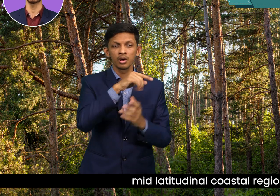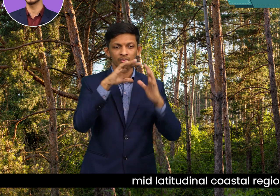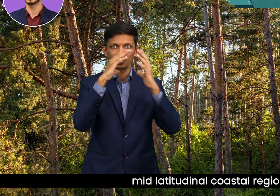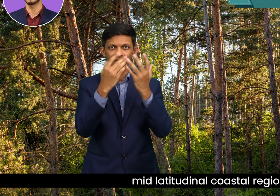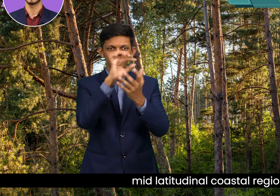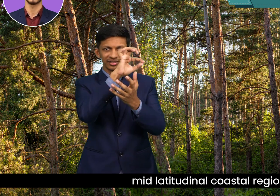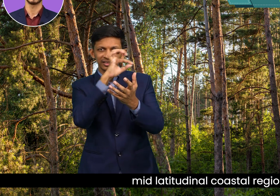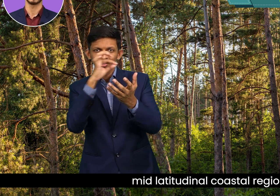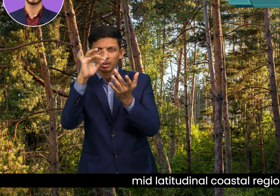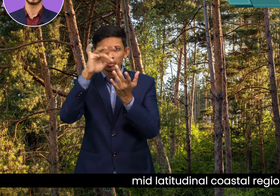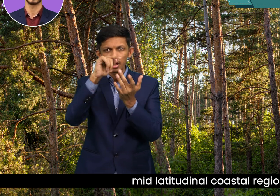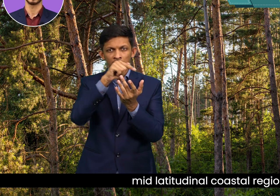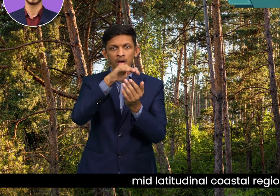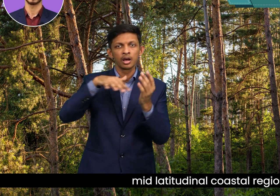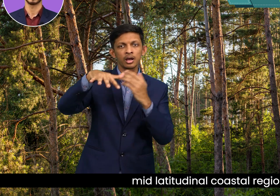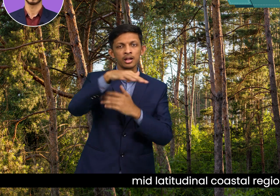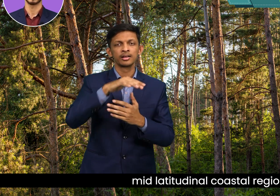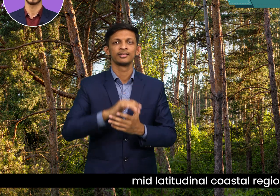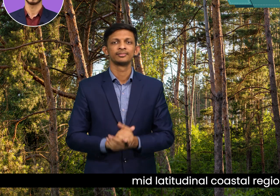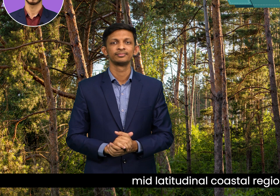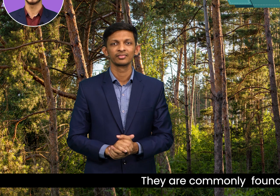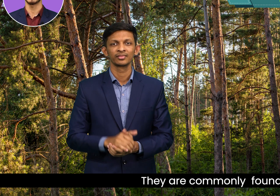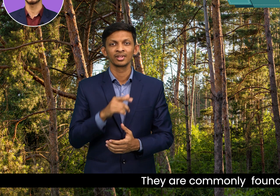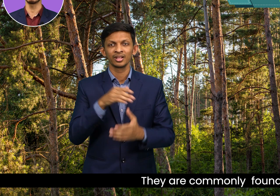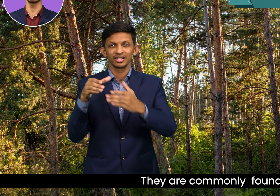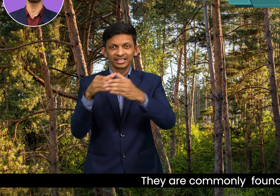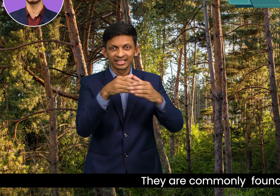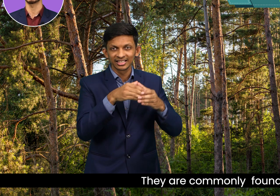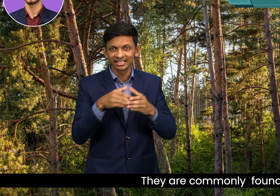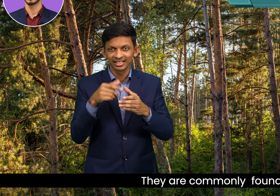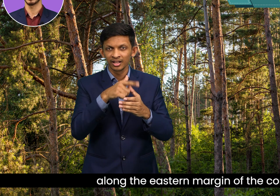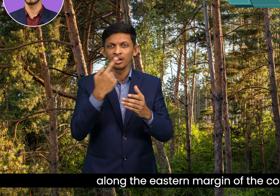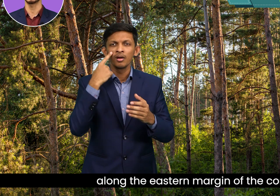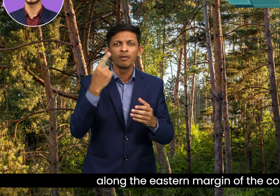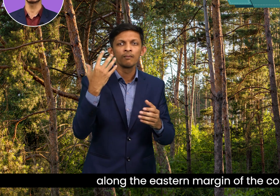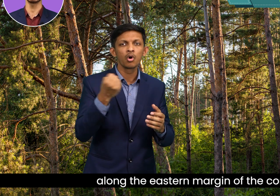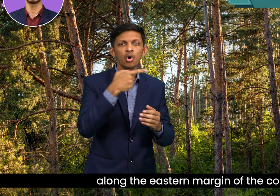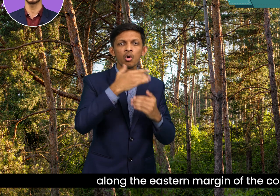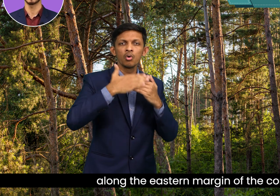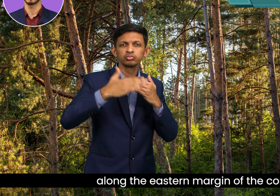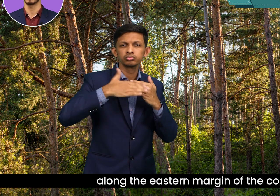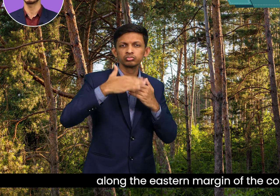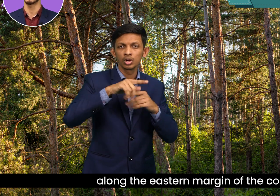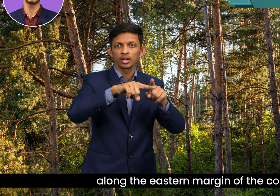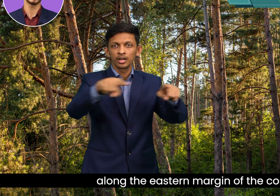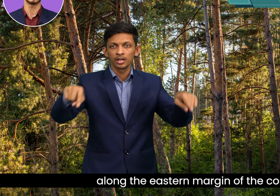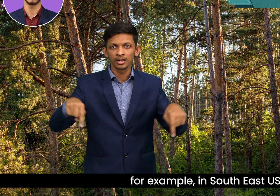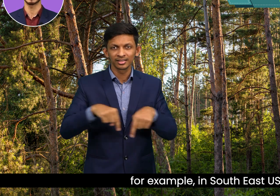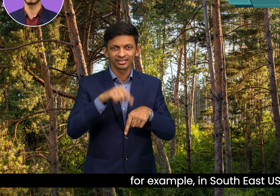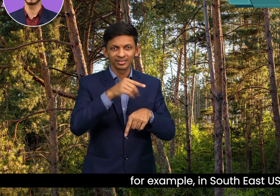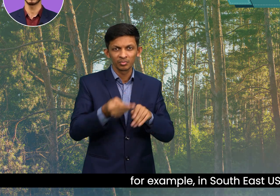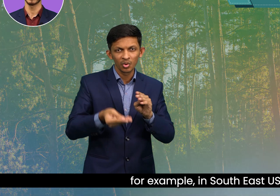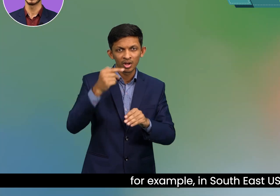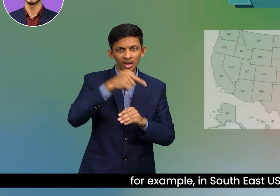mid-latitudinal coastal regions. They are commonly found along the eastern margin of the continents,